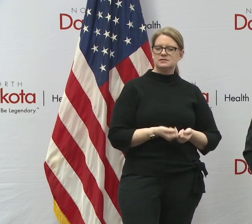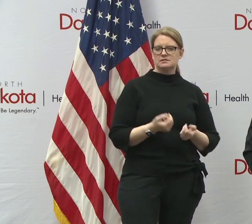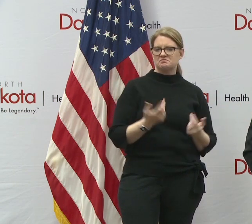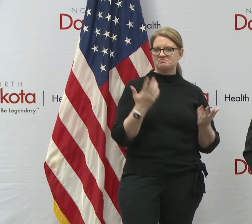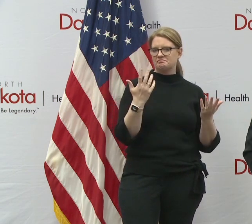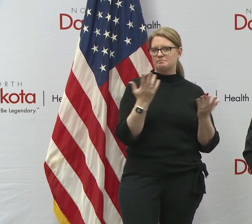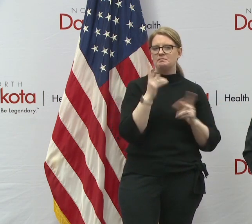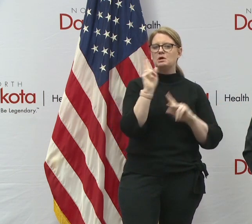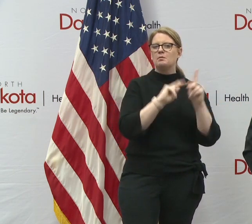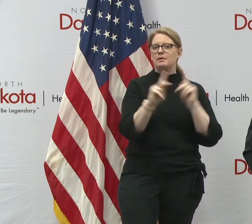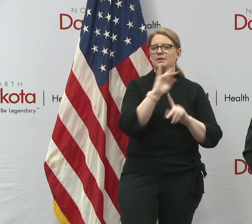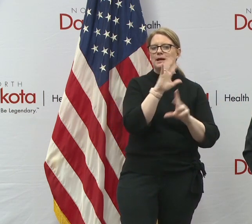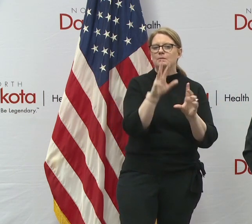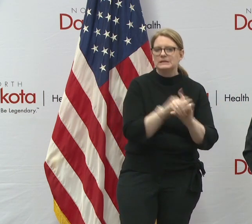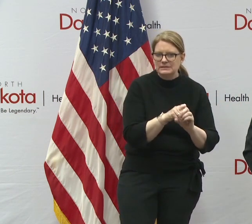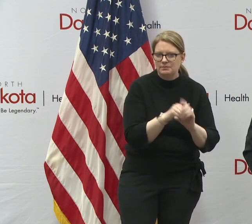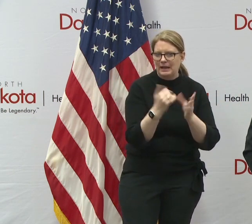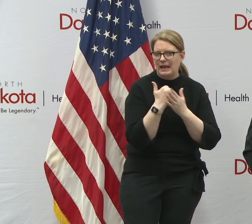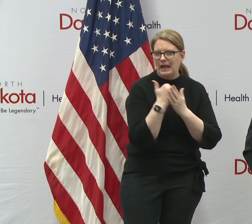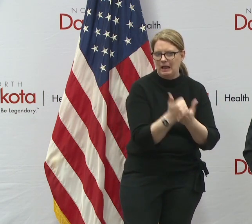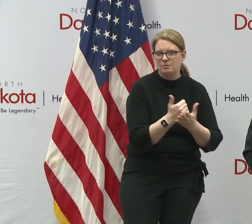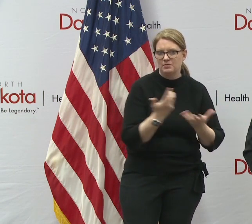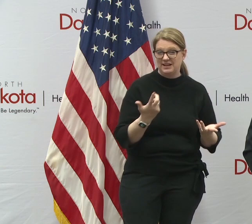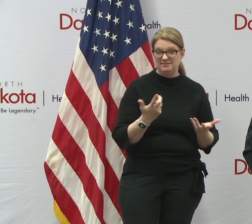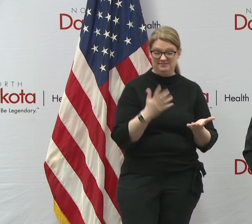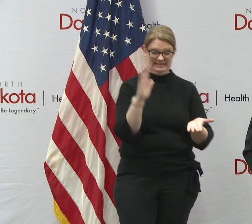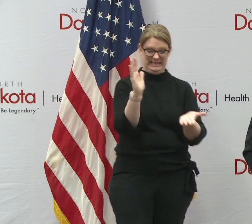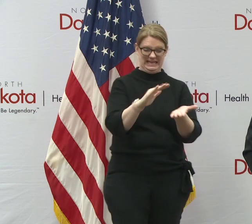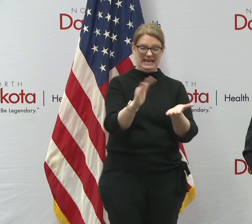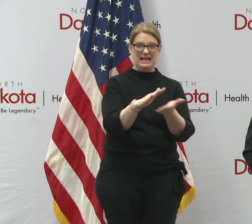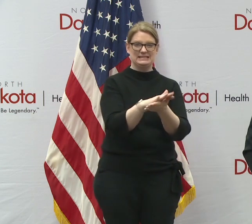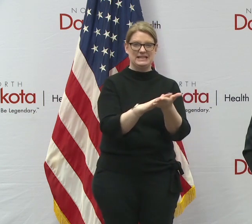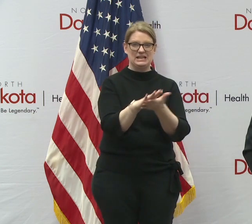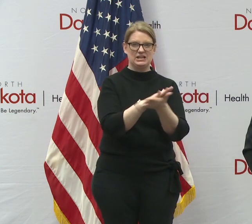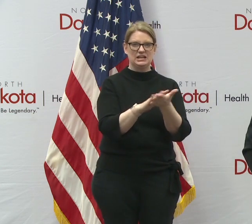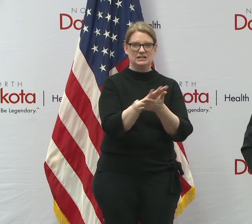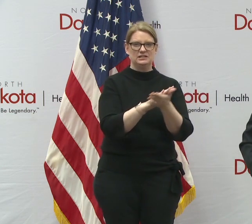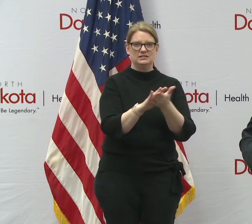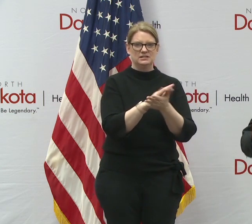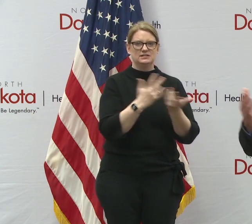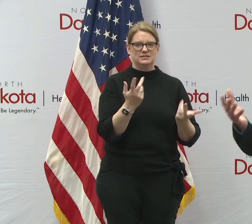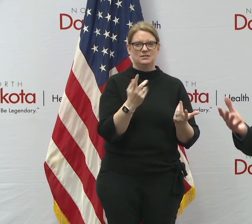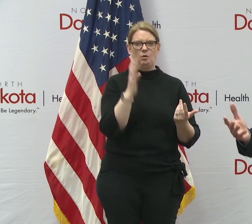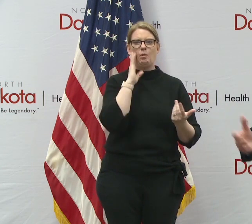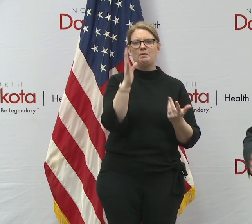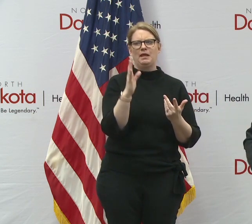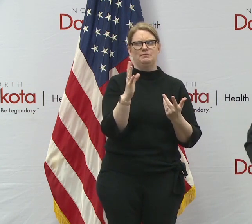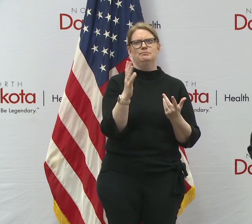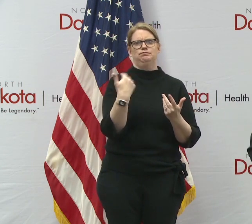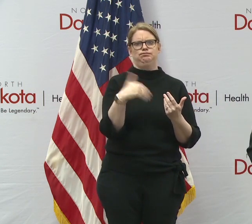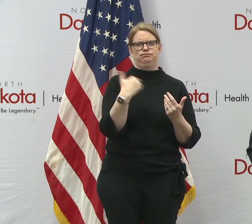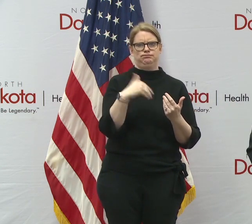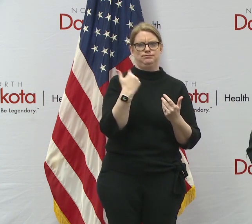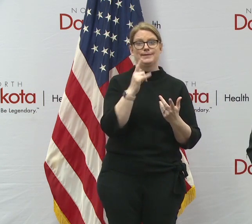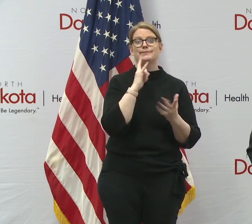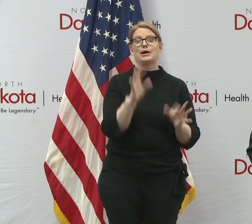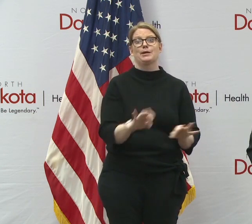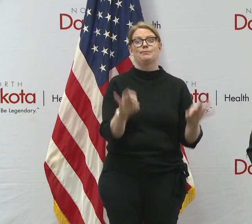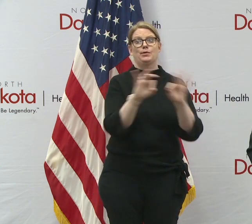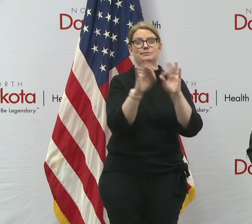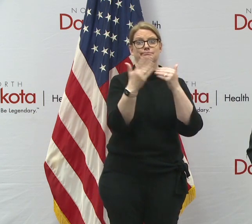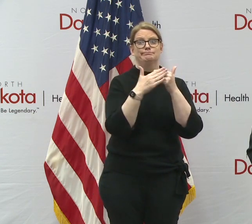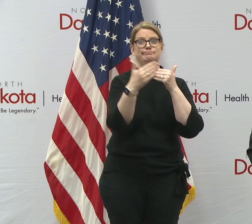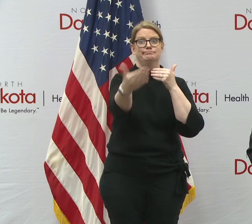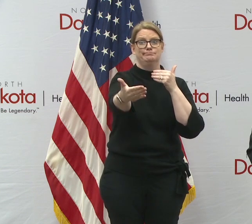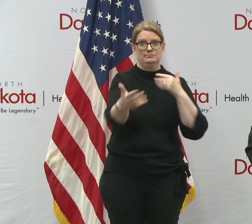participate and help out, because hand sanitizer is probably going to become a bigger part of our lives going forward, particularly if